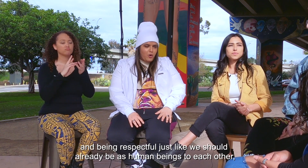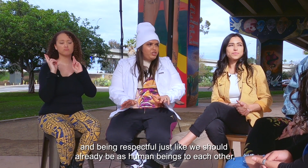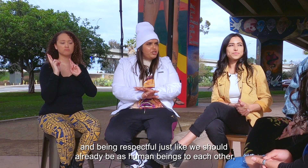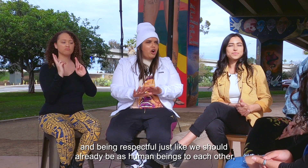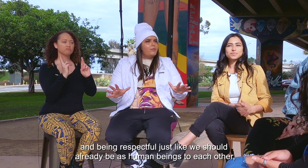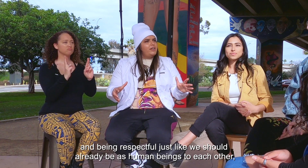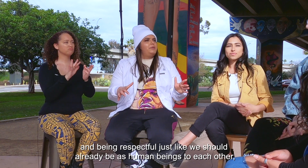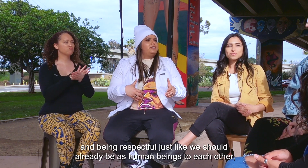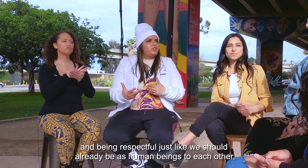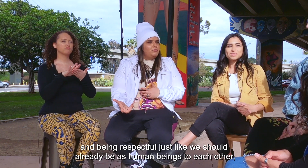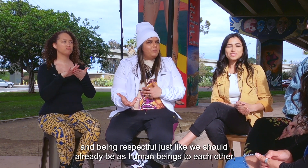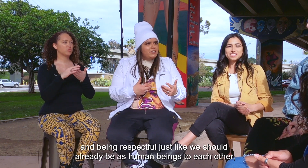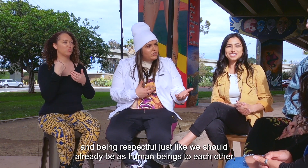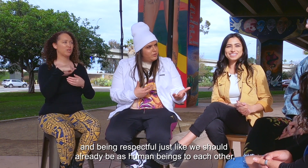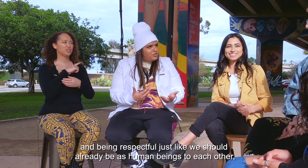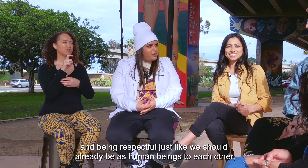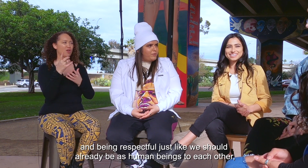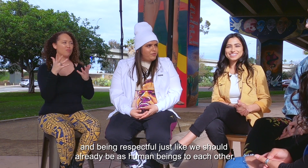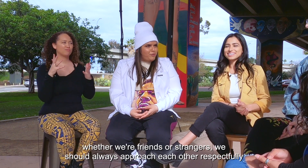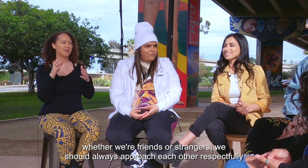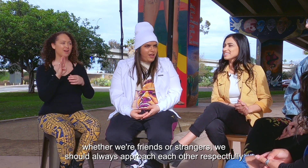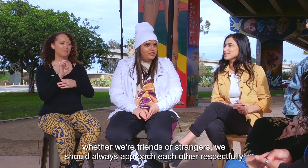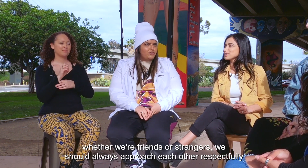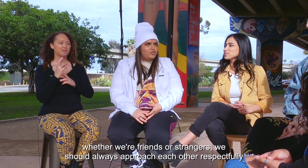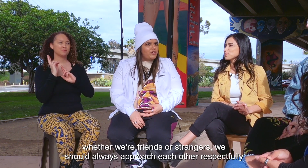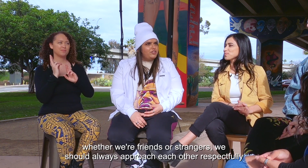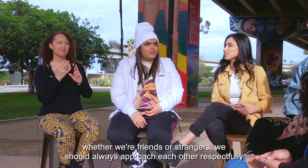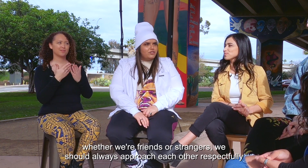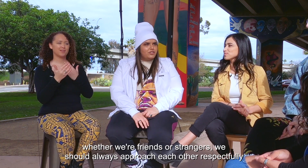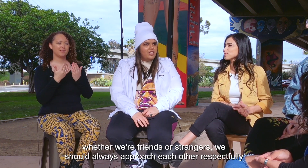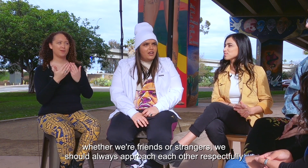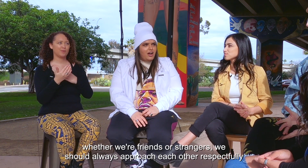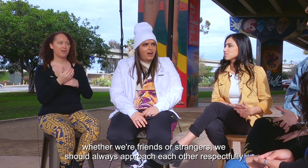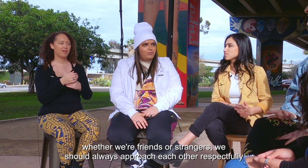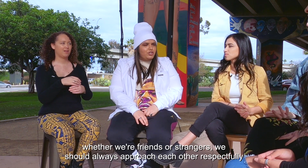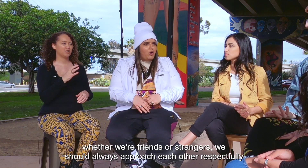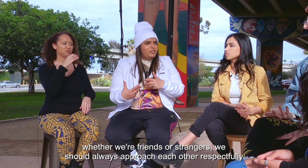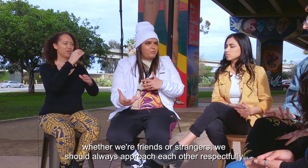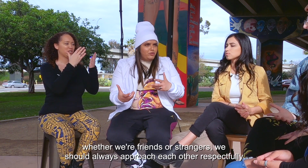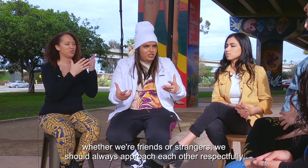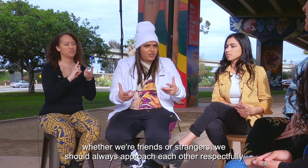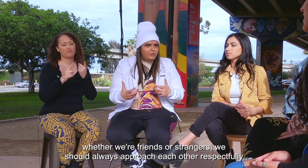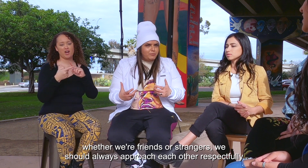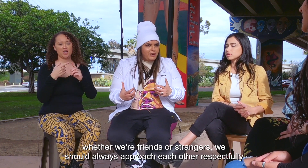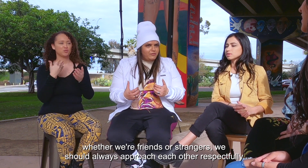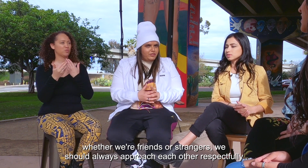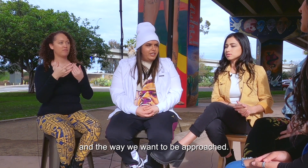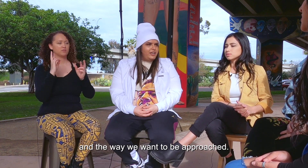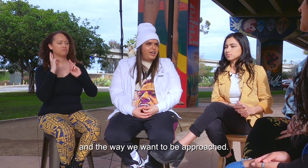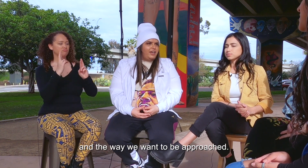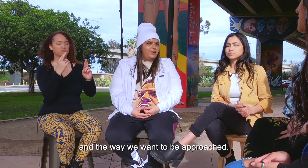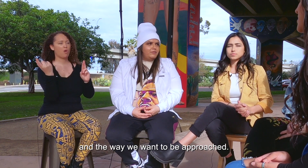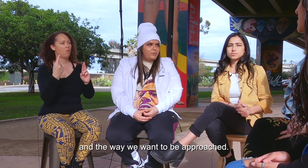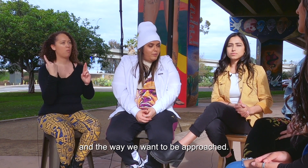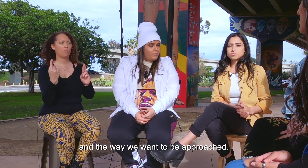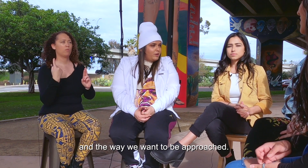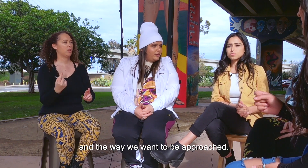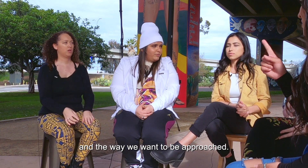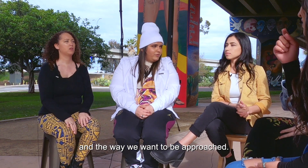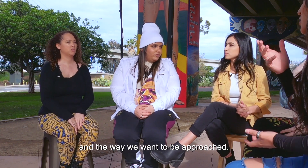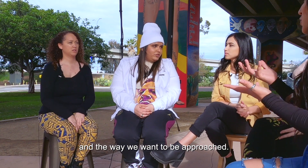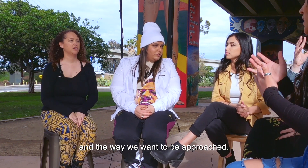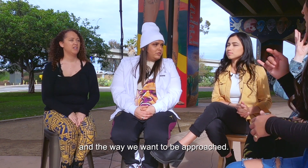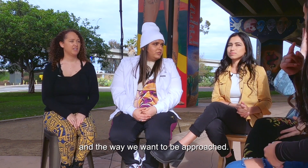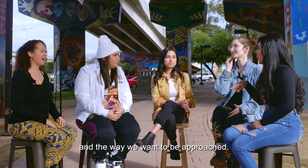like we should already be as human beings to each other, whether we're friends or strangers. We should always approach each other respectfully and the way we